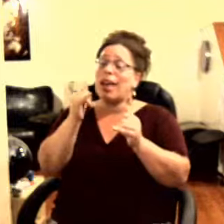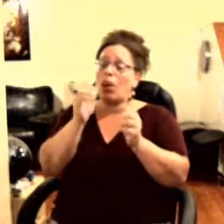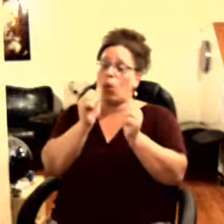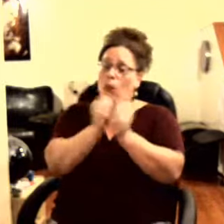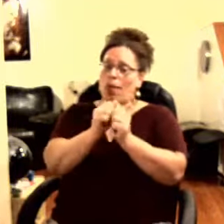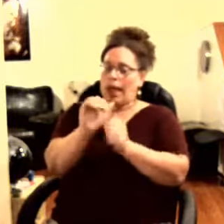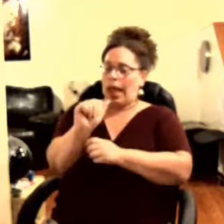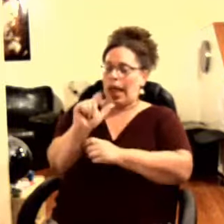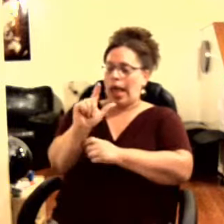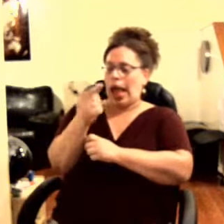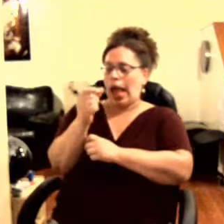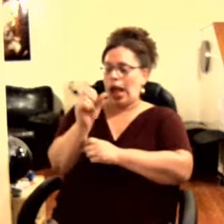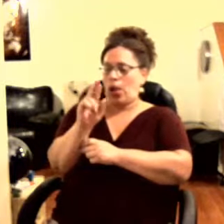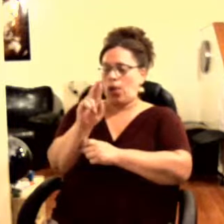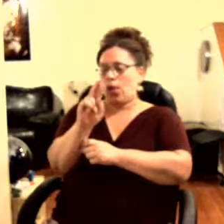surrounded by information junk food.